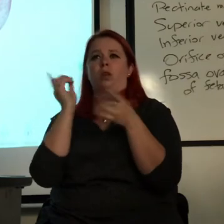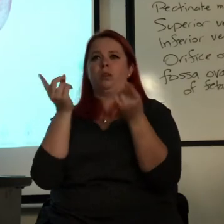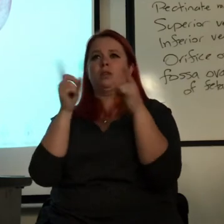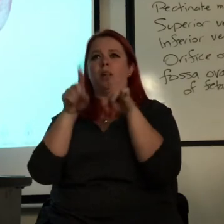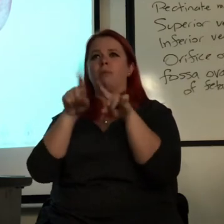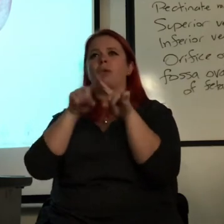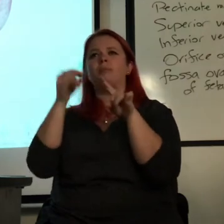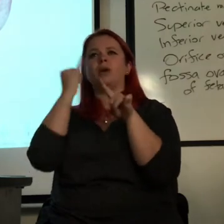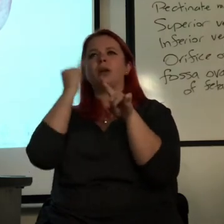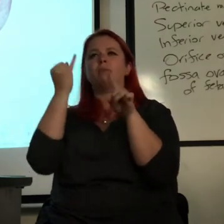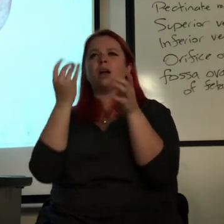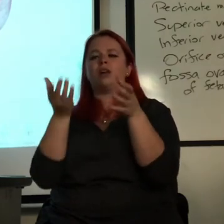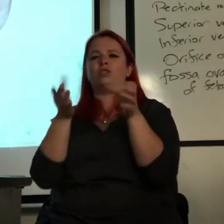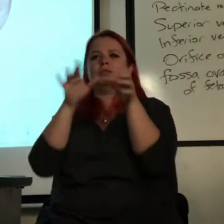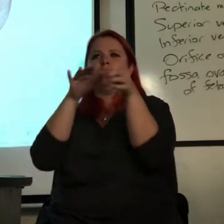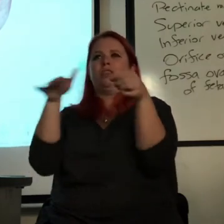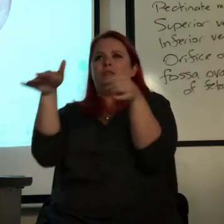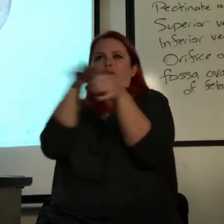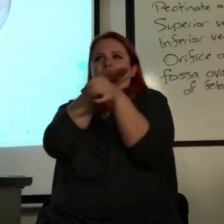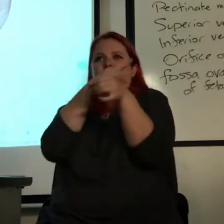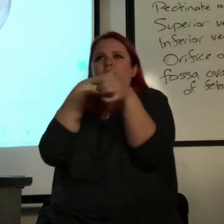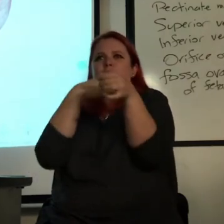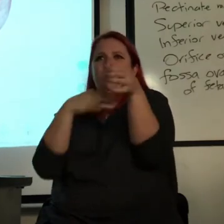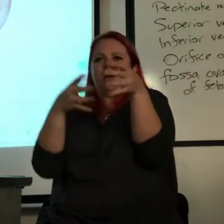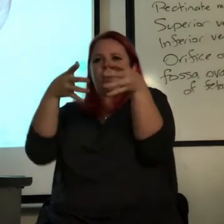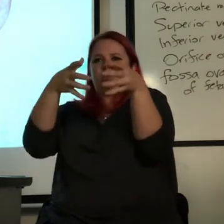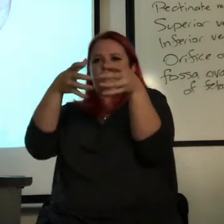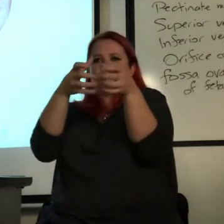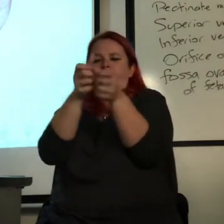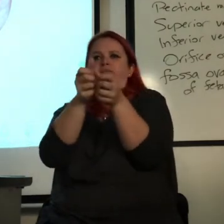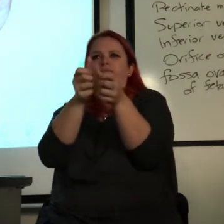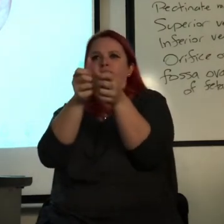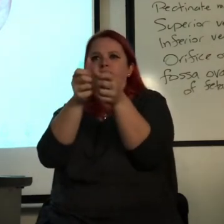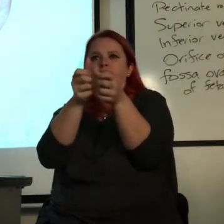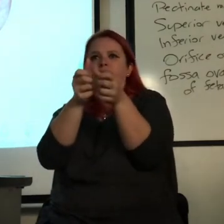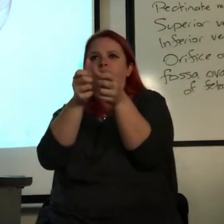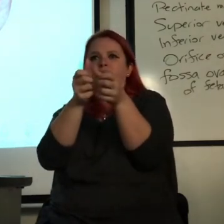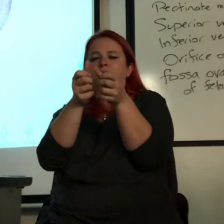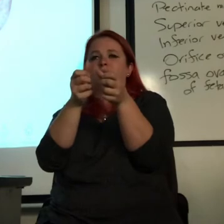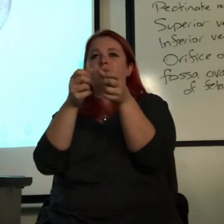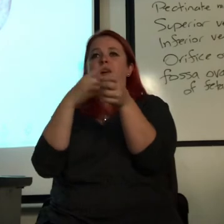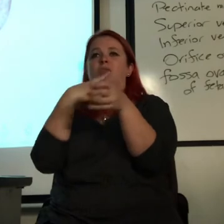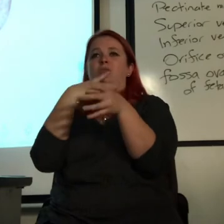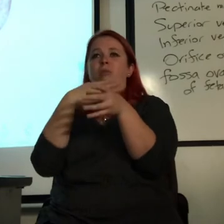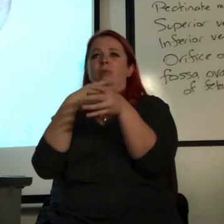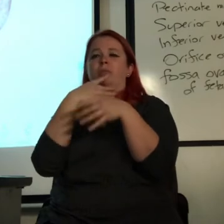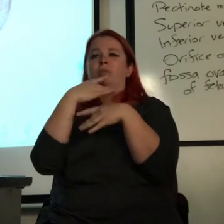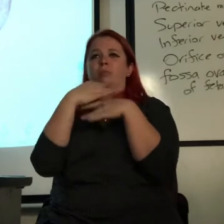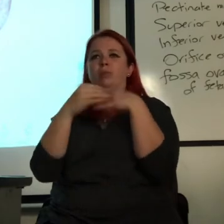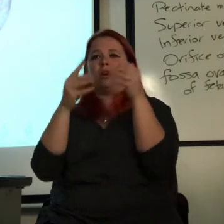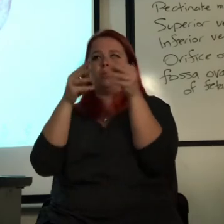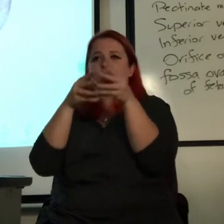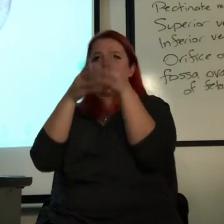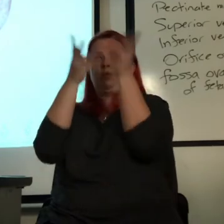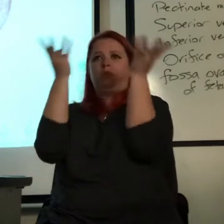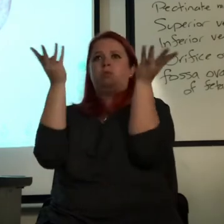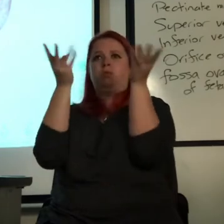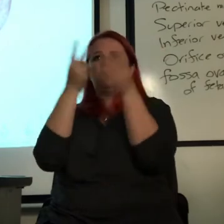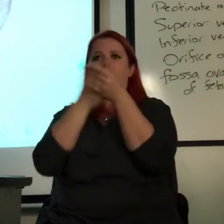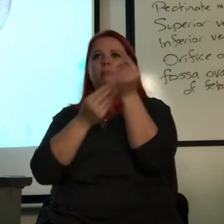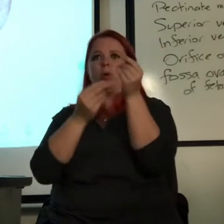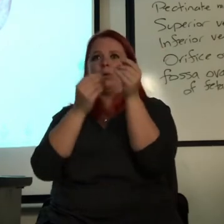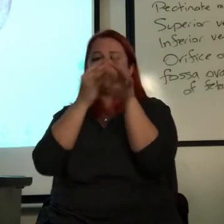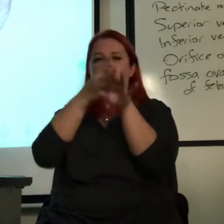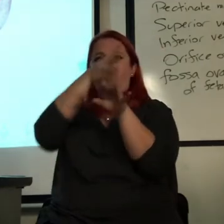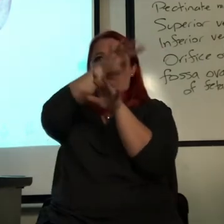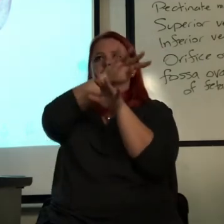these are topped off with blood, and you squeeze the heart. Blood would regurgitate backwards into the